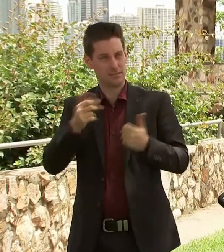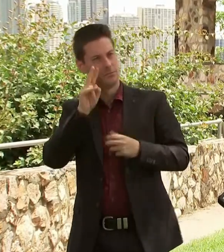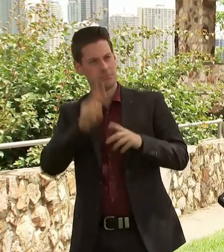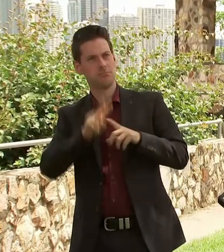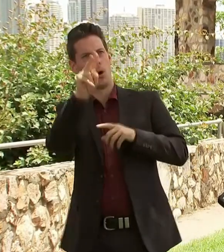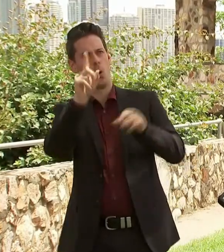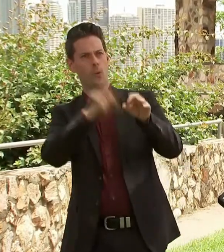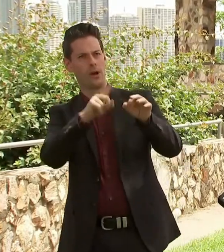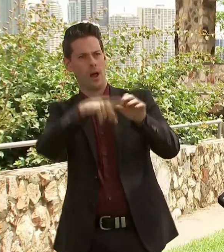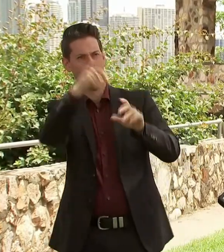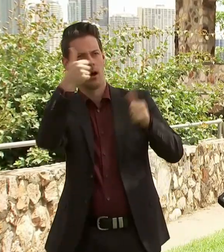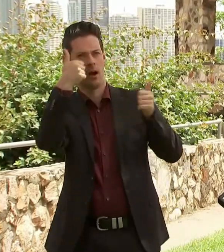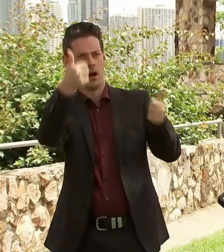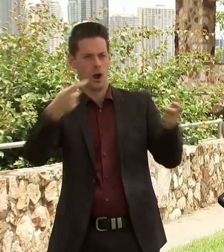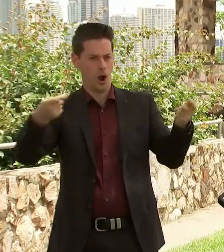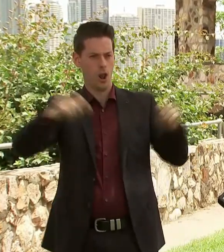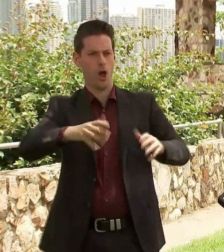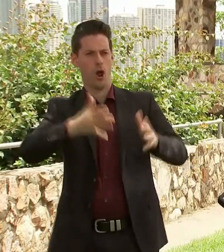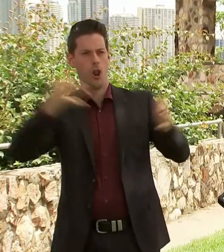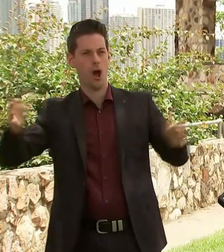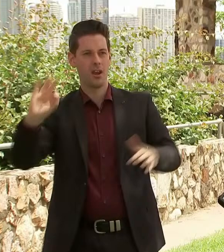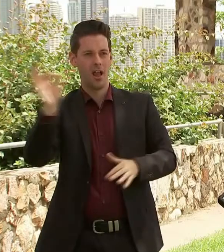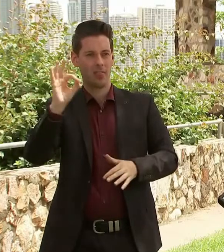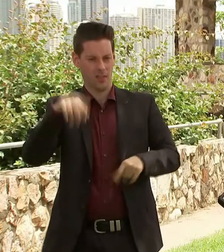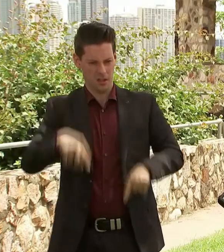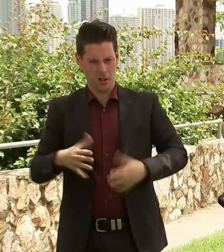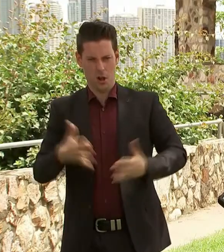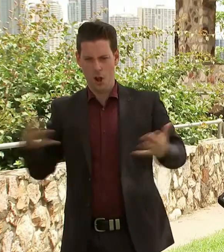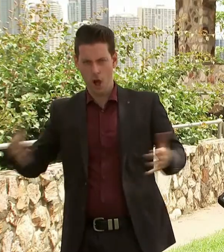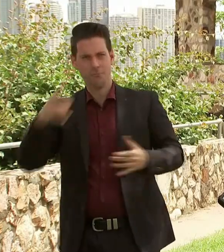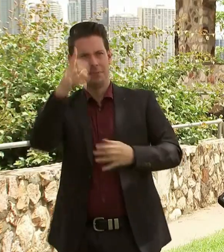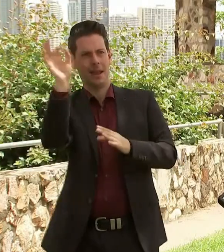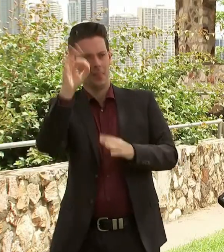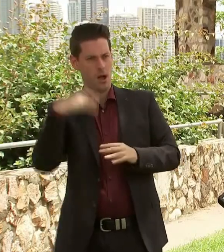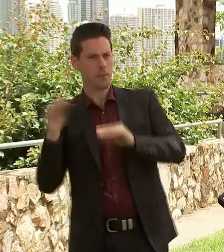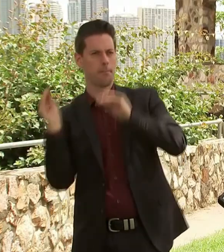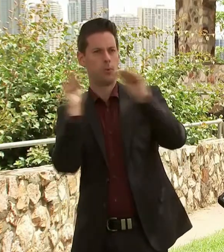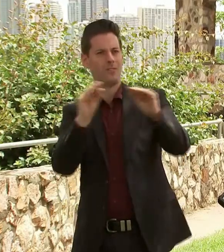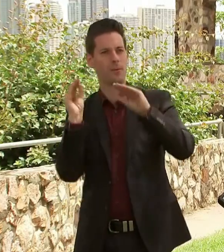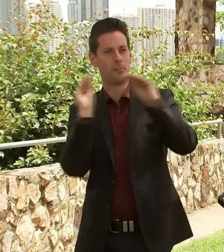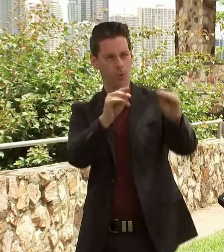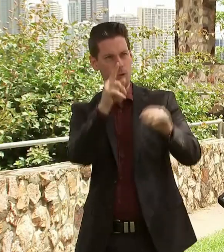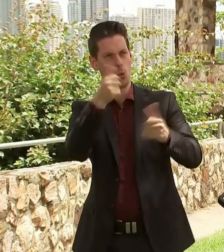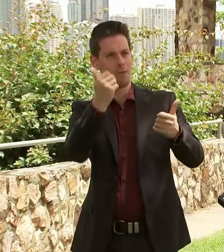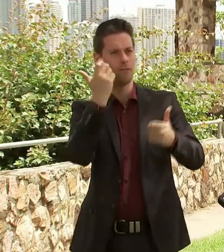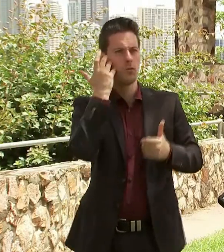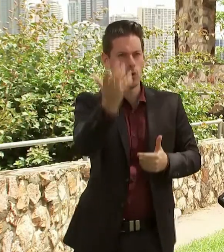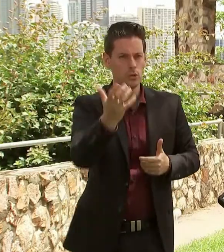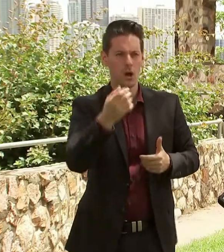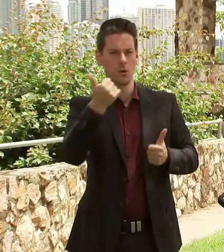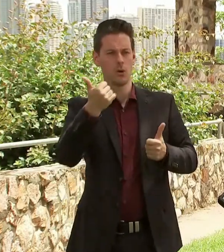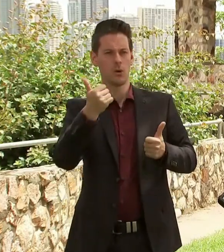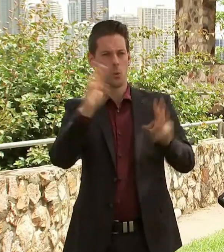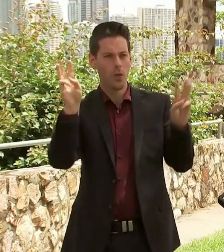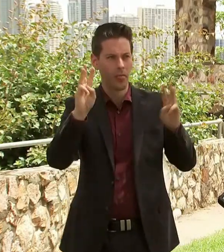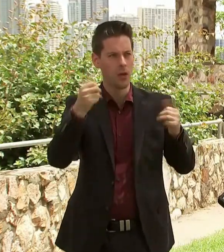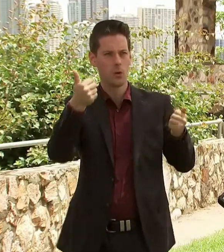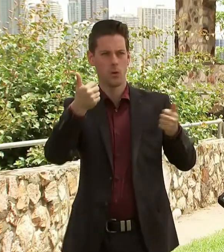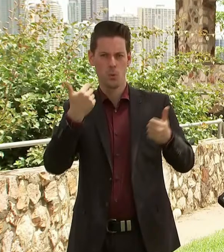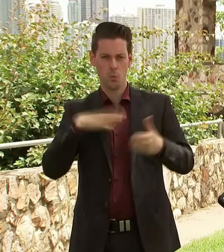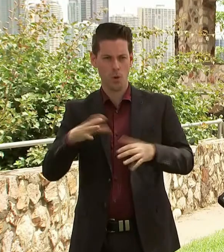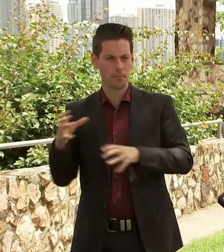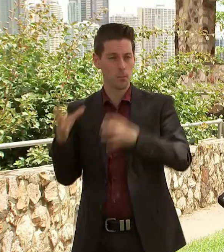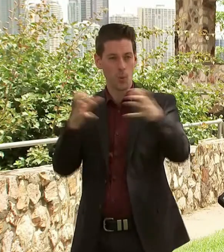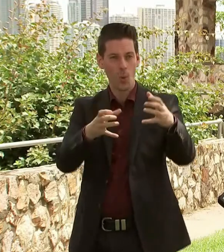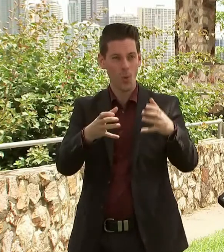Queenslanders as a place to build a future, as Queensland has always been, a place for people to come and start a life, to